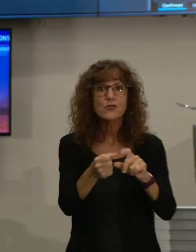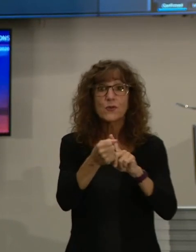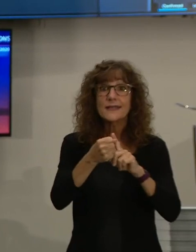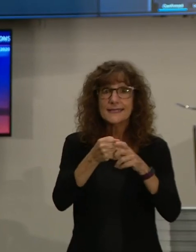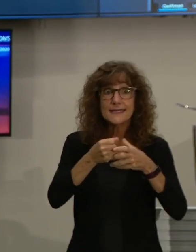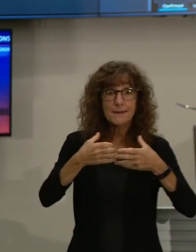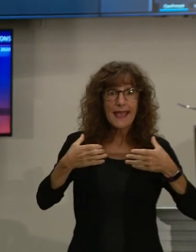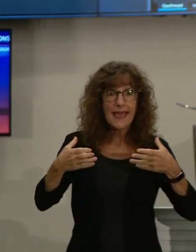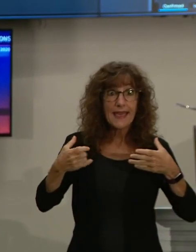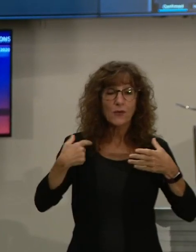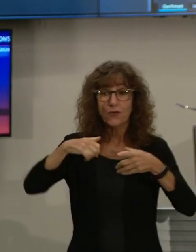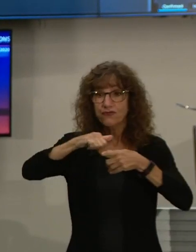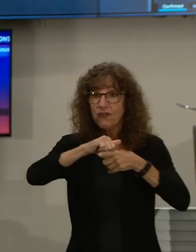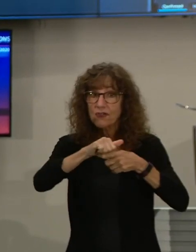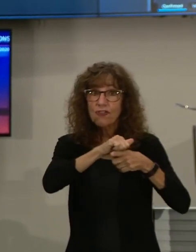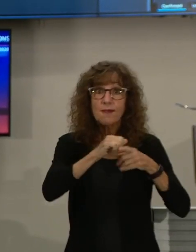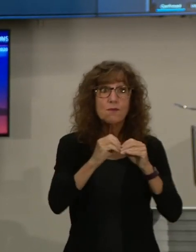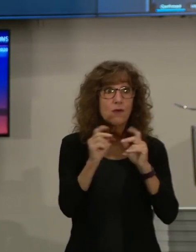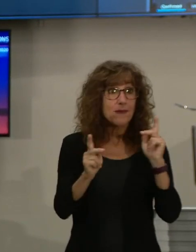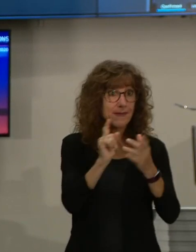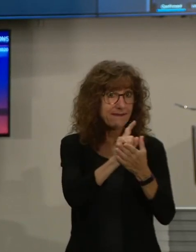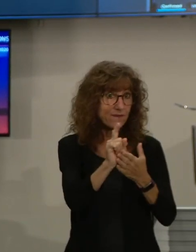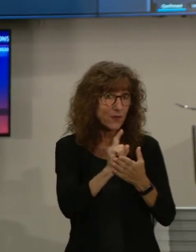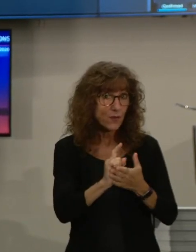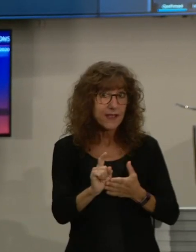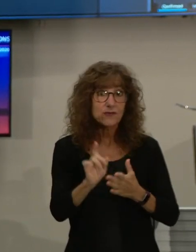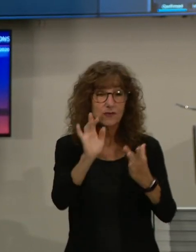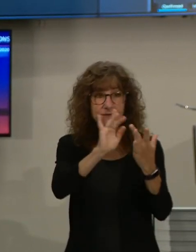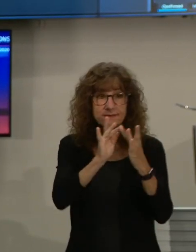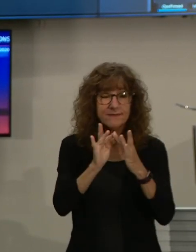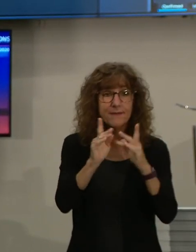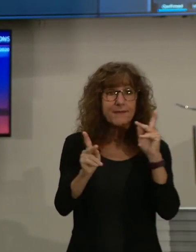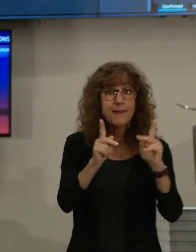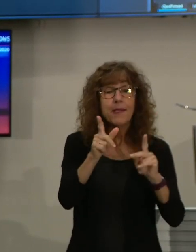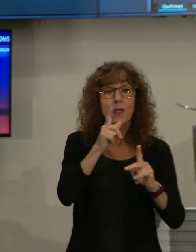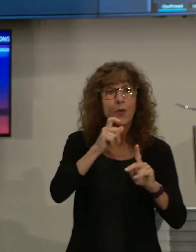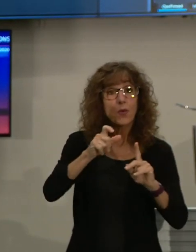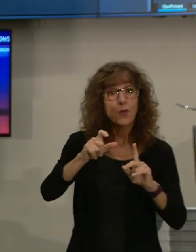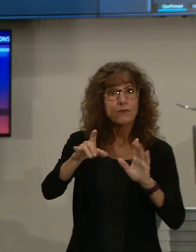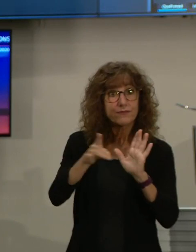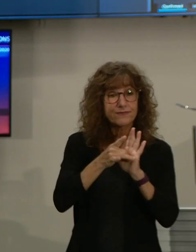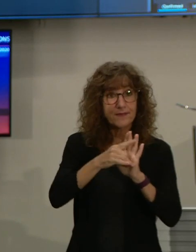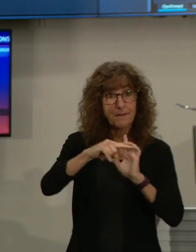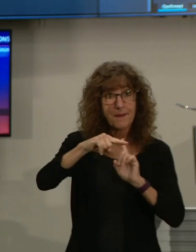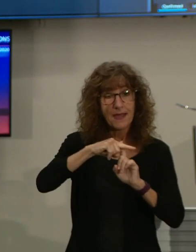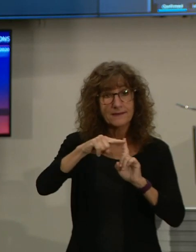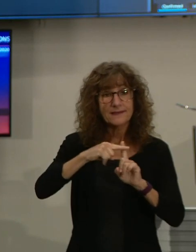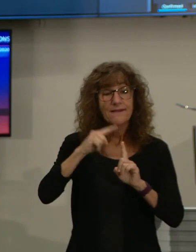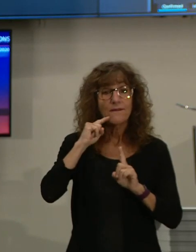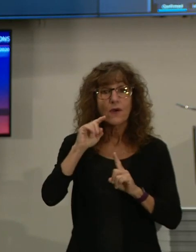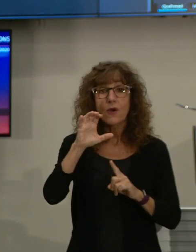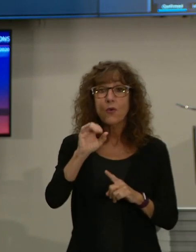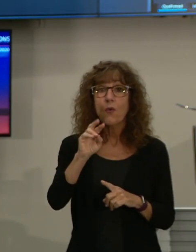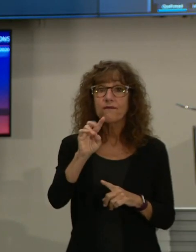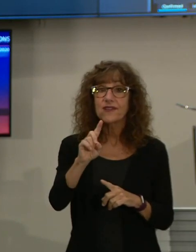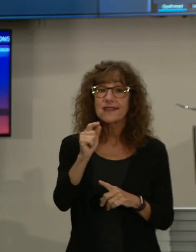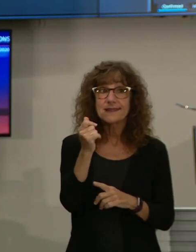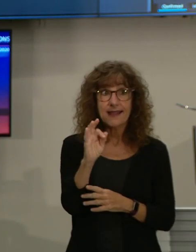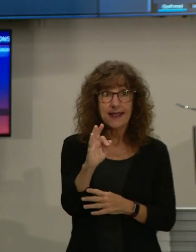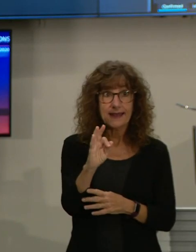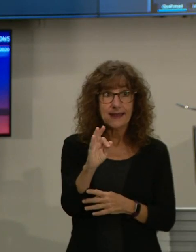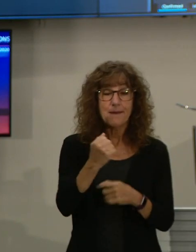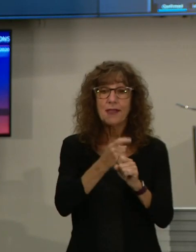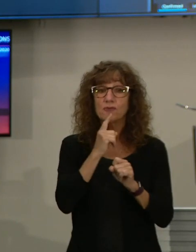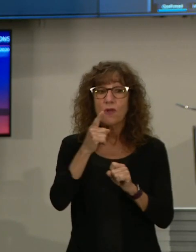expand. We're training more people each week to get in touch with people who are tested positive for COVID-19. We're making